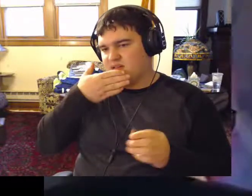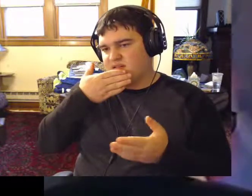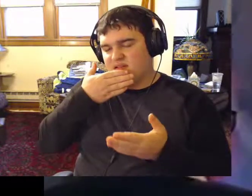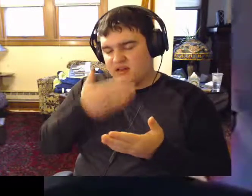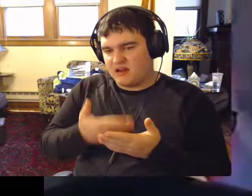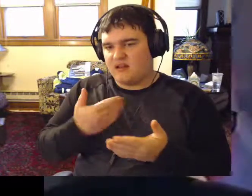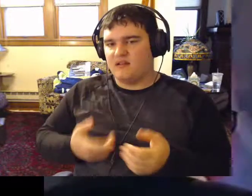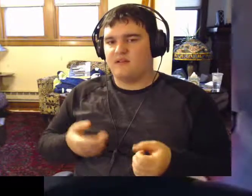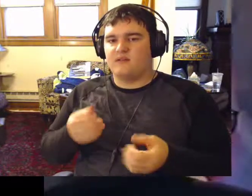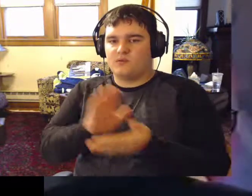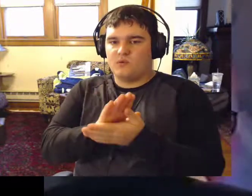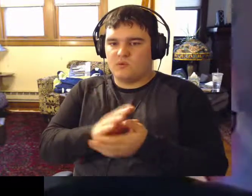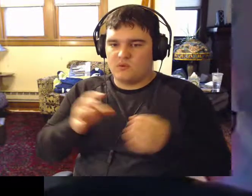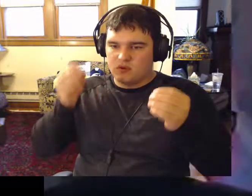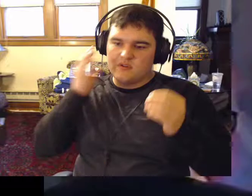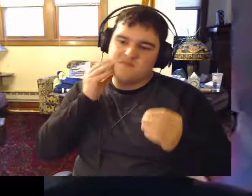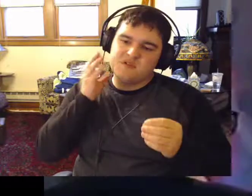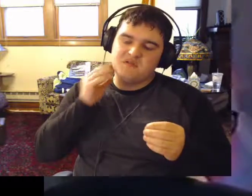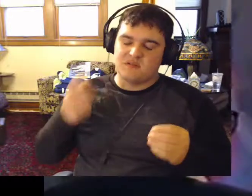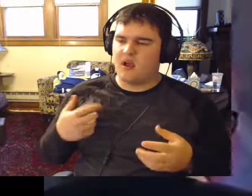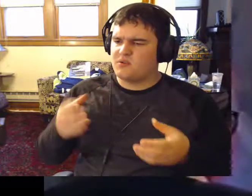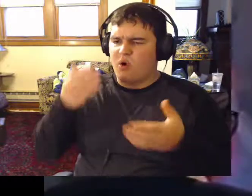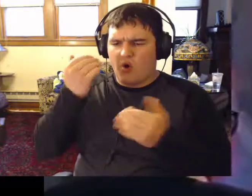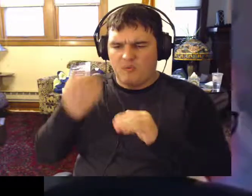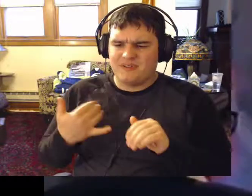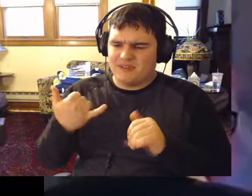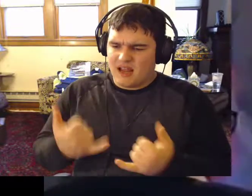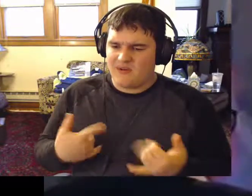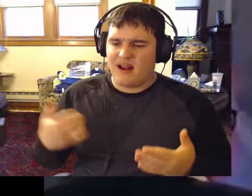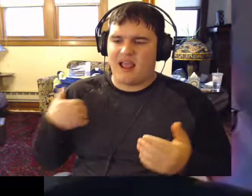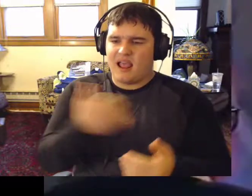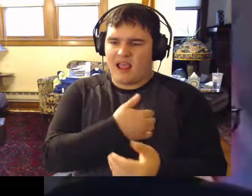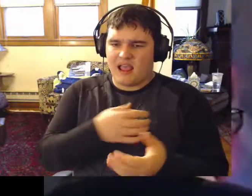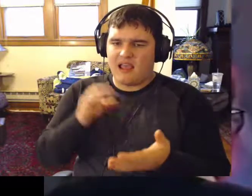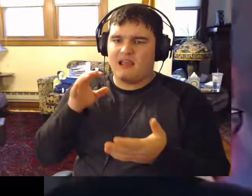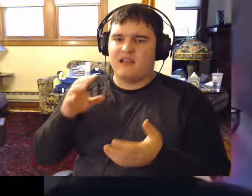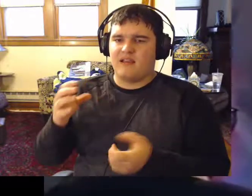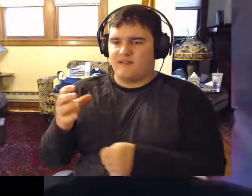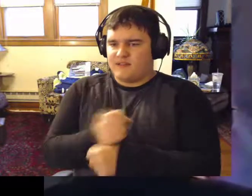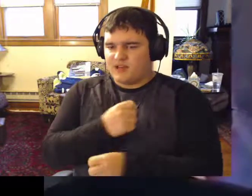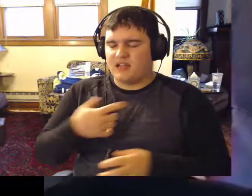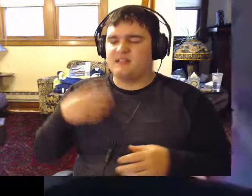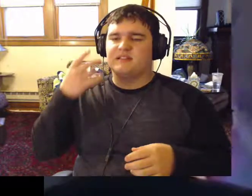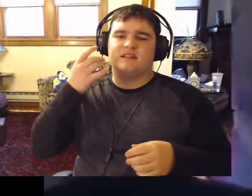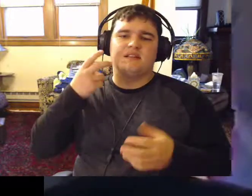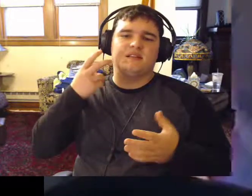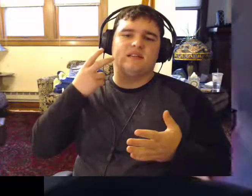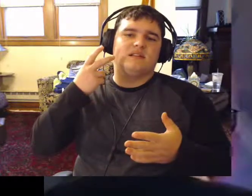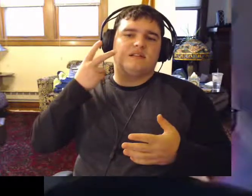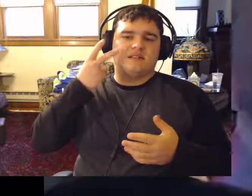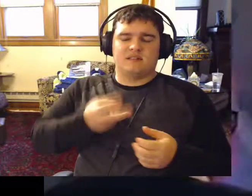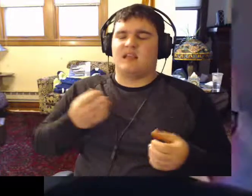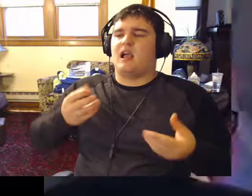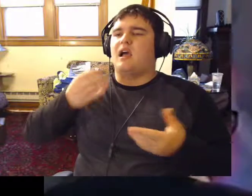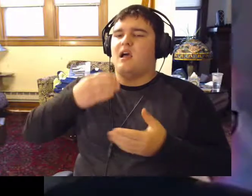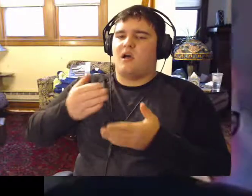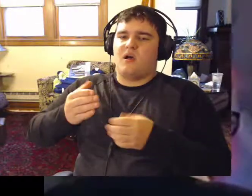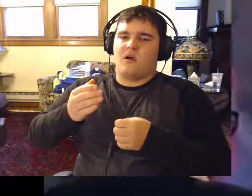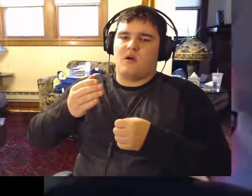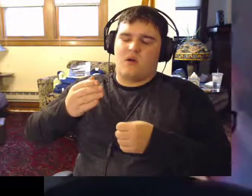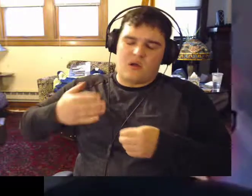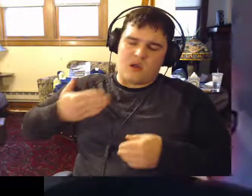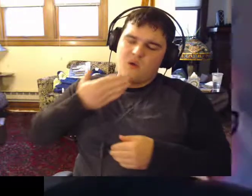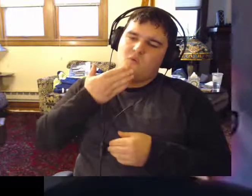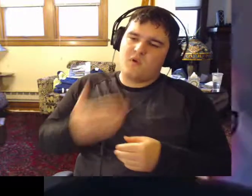just hoping today that we would have a chance to just see how well we can do in our facility